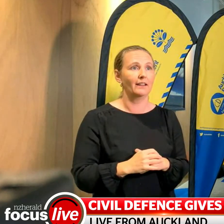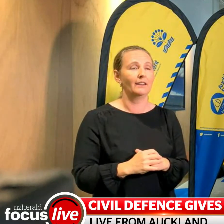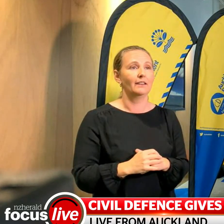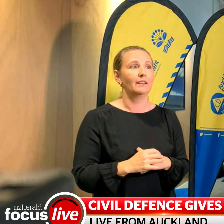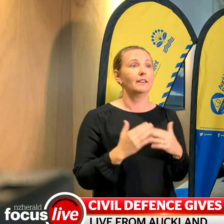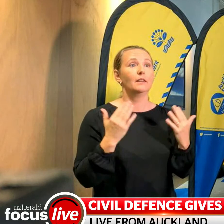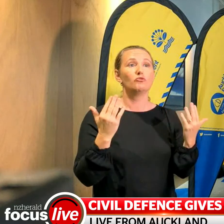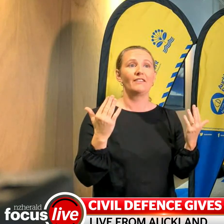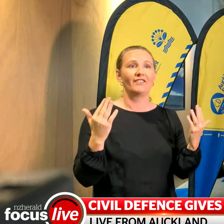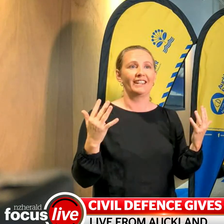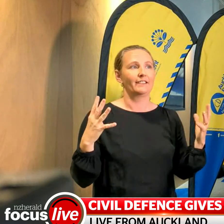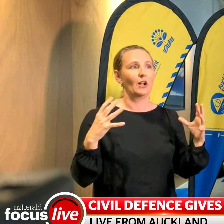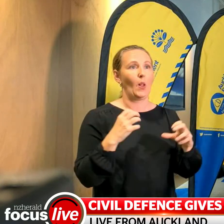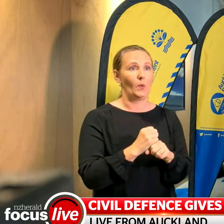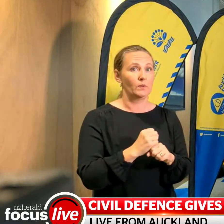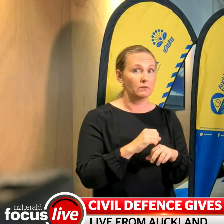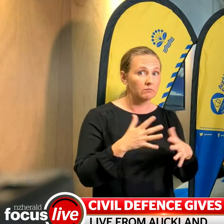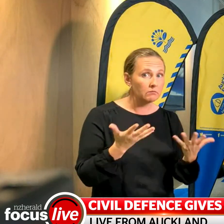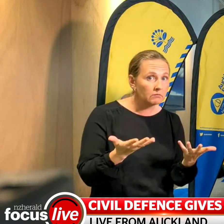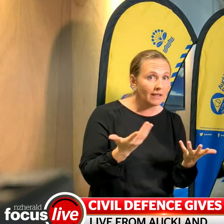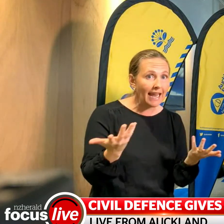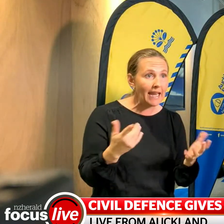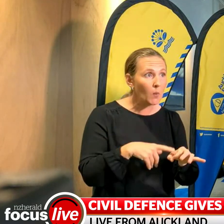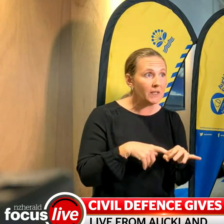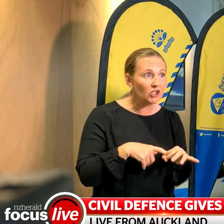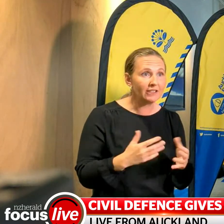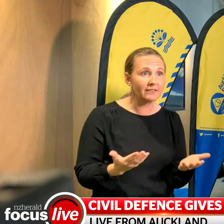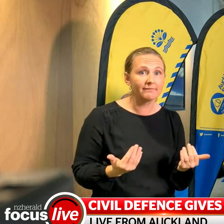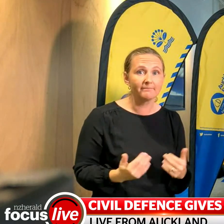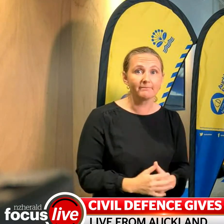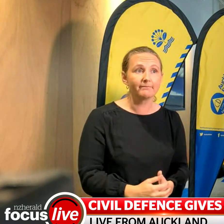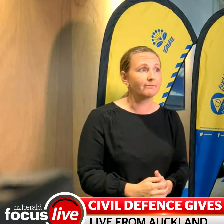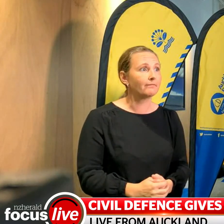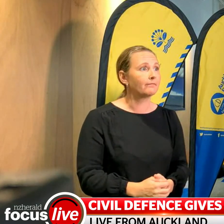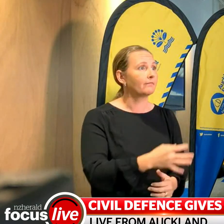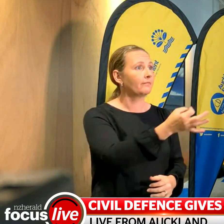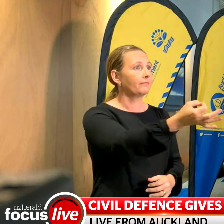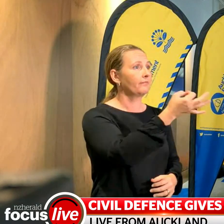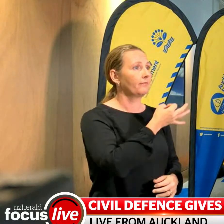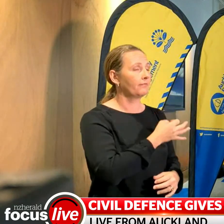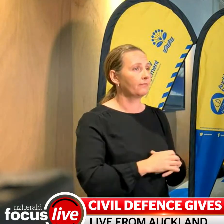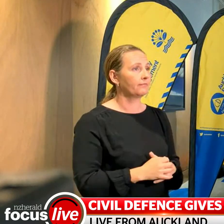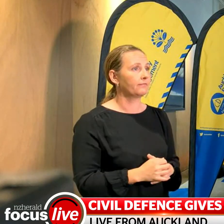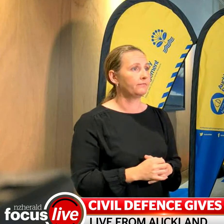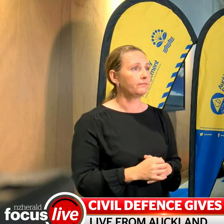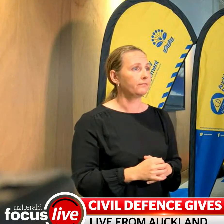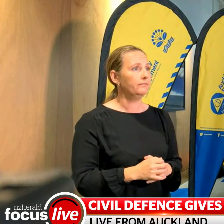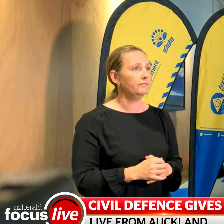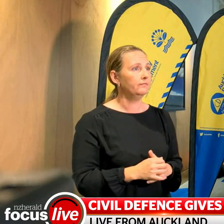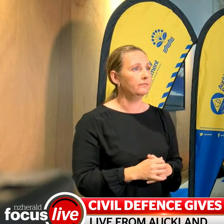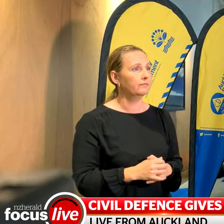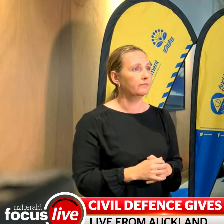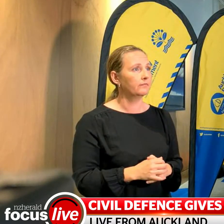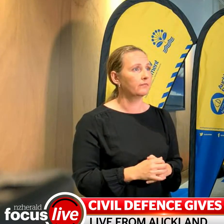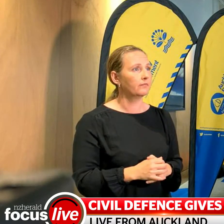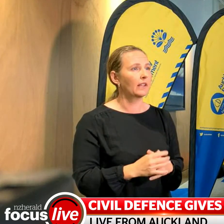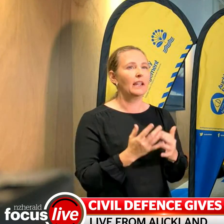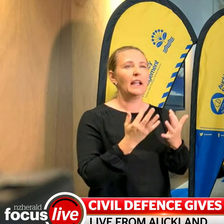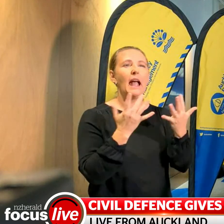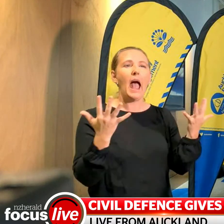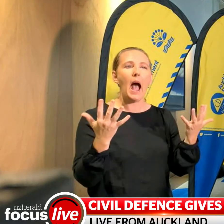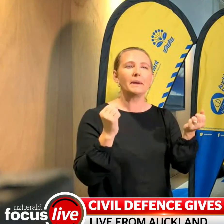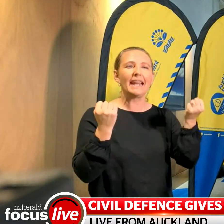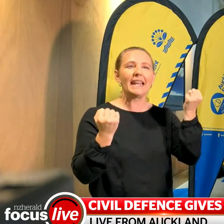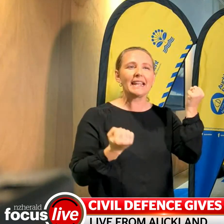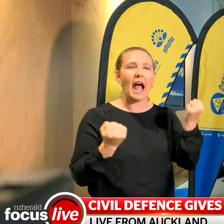the briefing to an end, but if there's any questions, happy to take them. Do you have an estimated number about the cars that